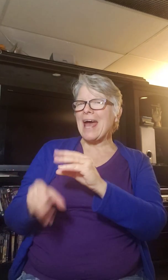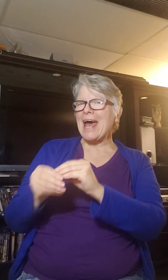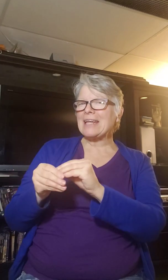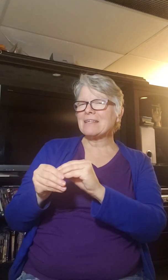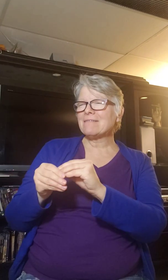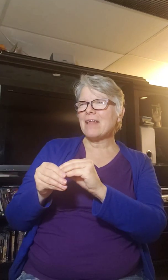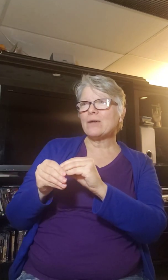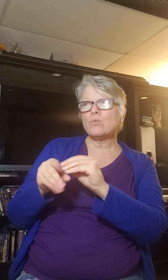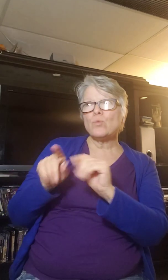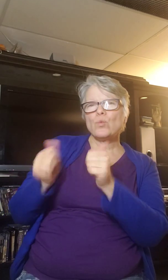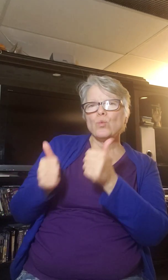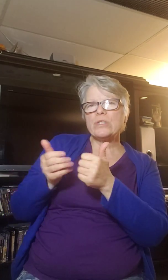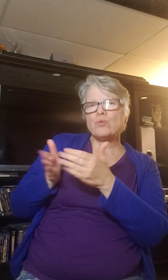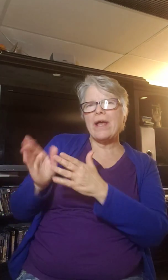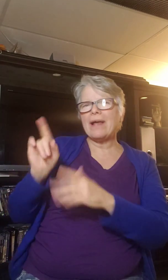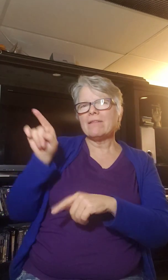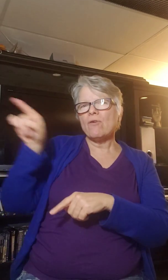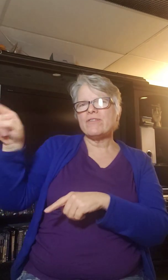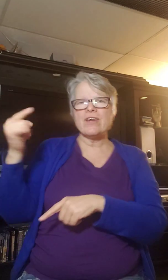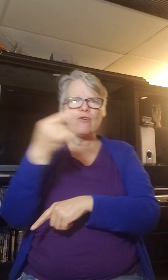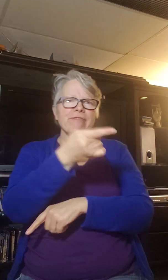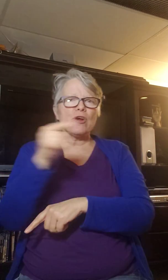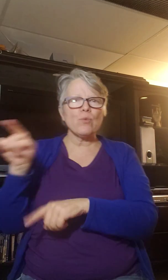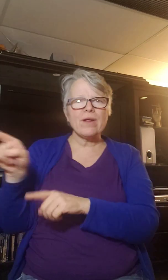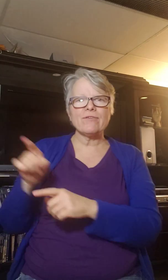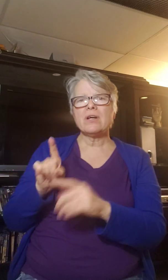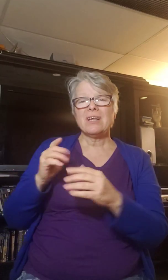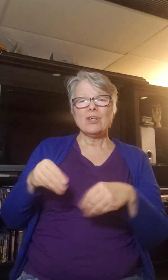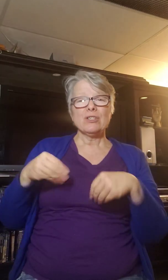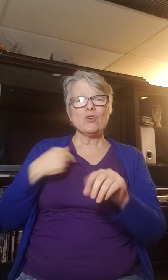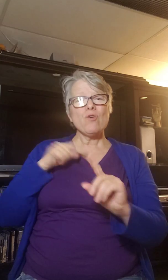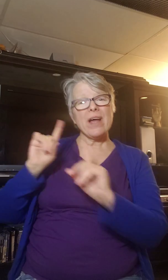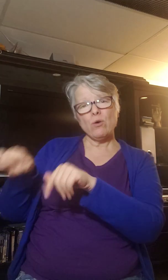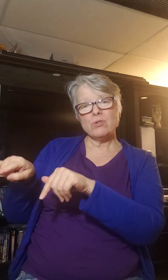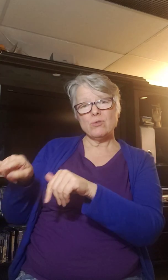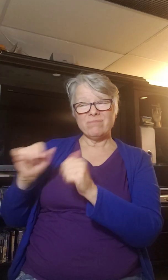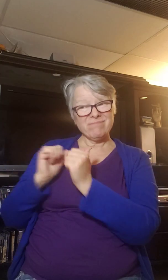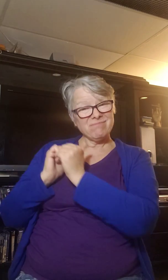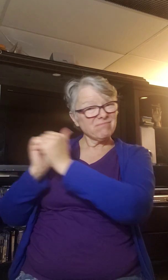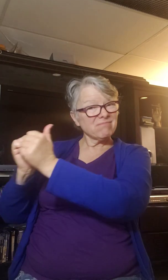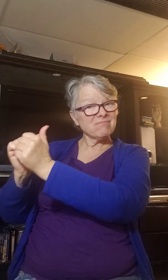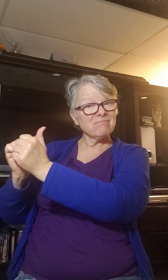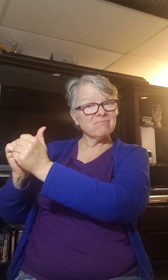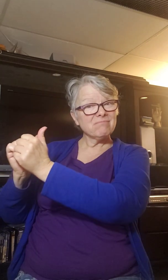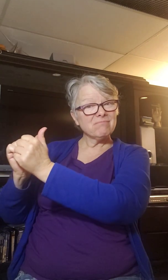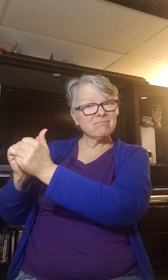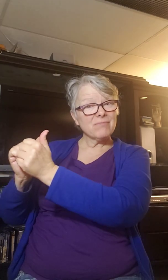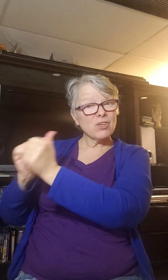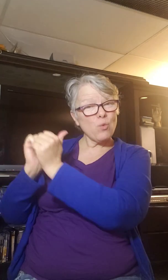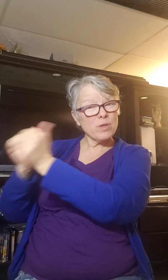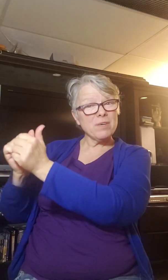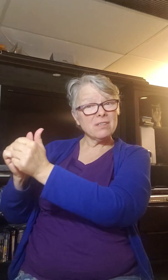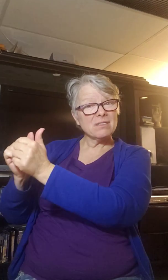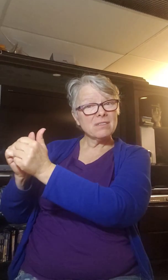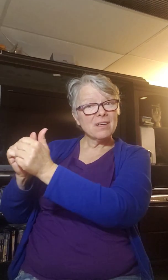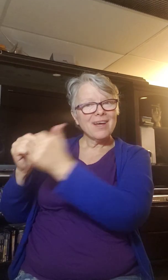add like which way, over there, whatever store I go to. Go with me?